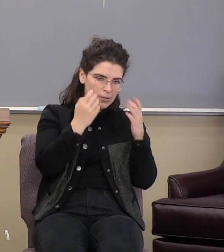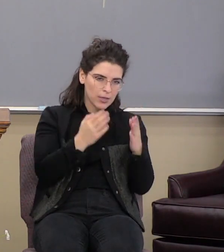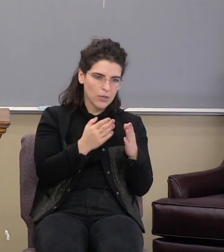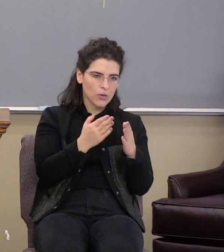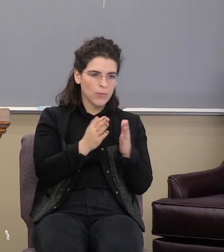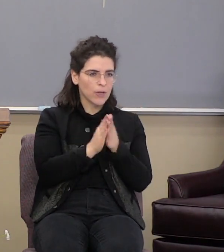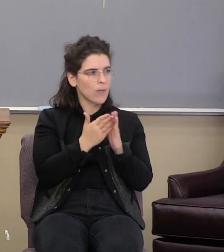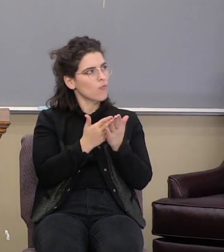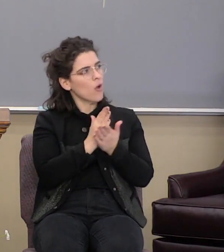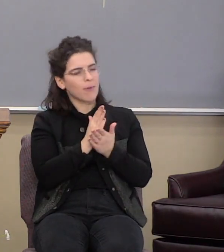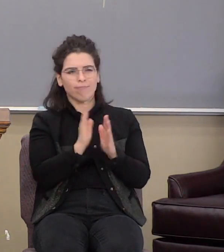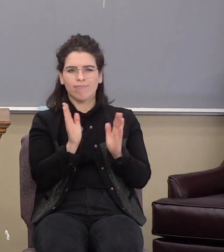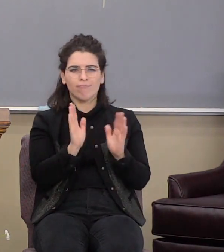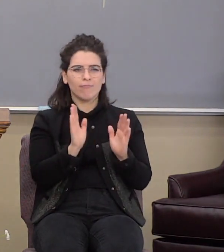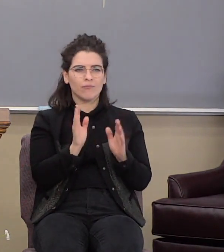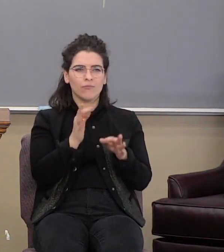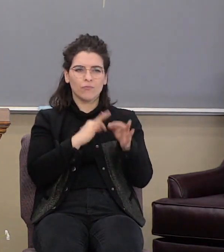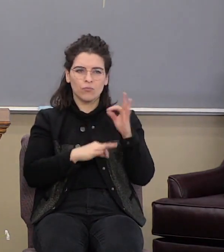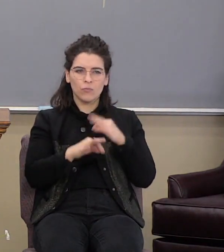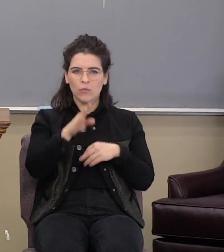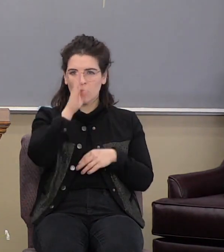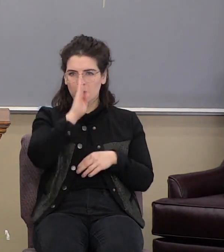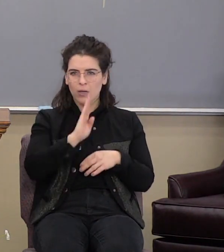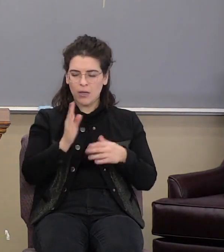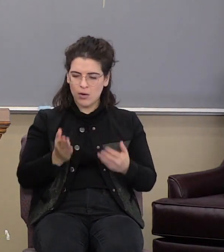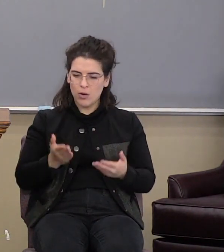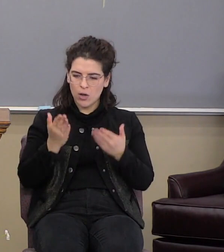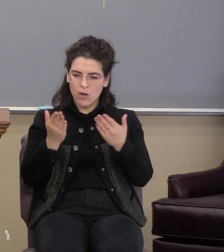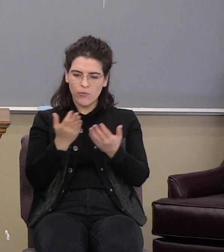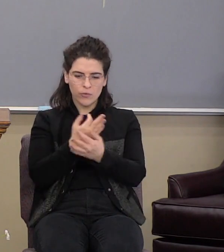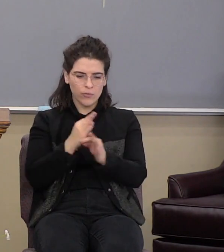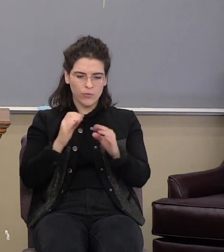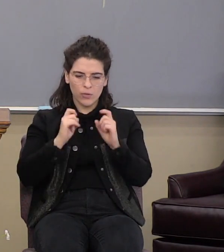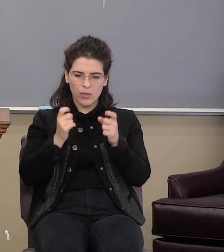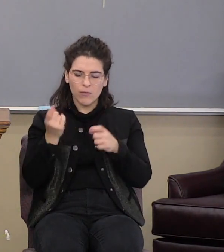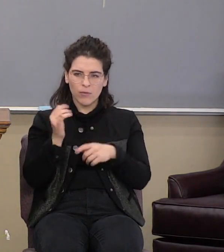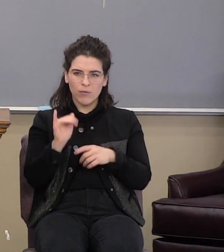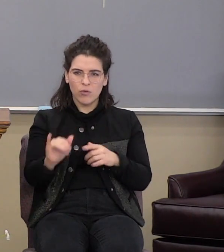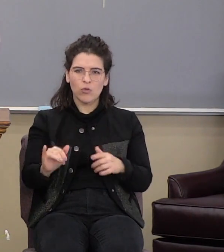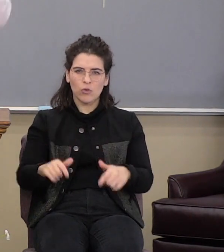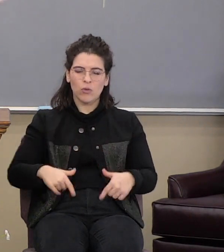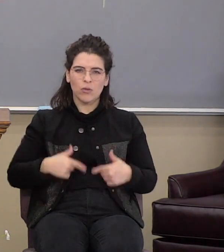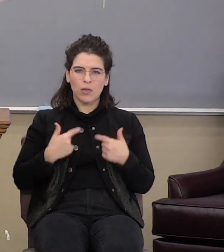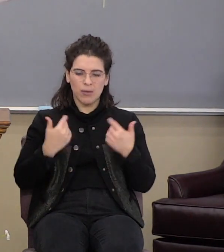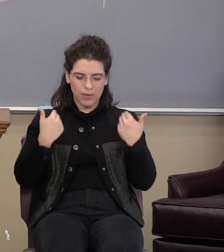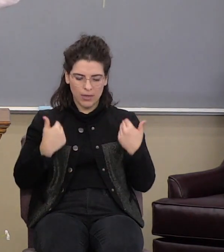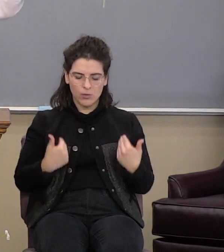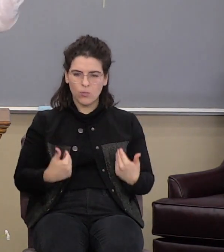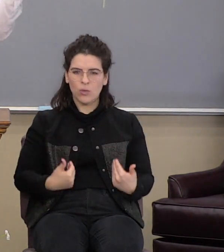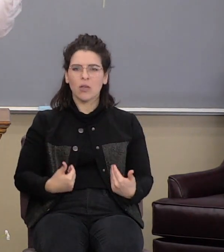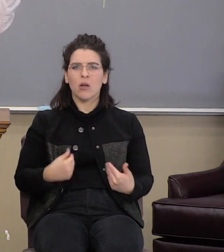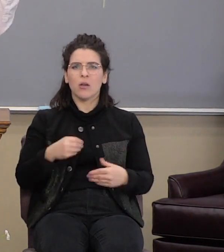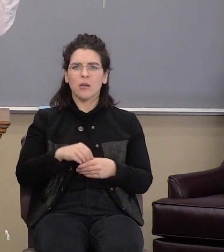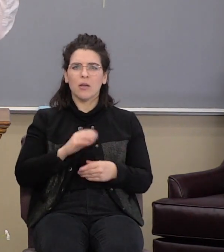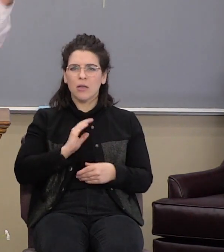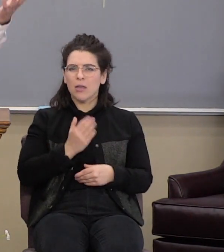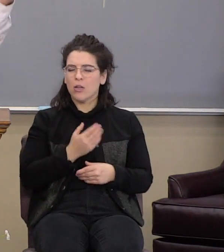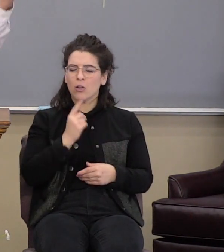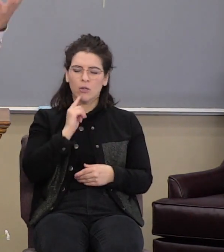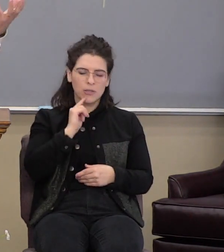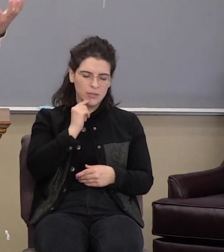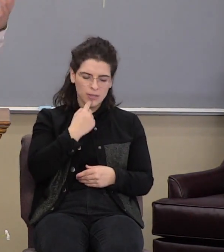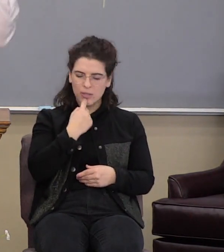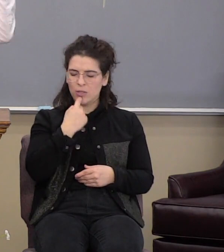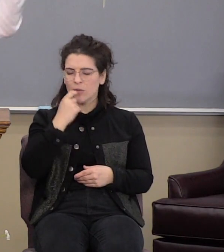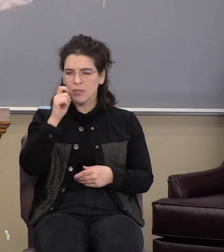get right. Rather, God offers the free gift of eternal life as we are in our dire,